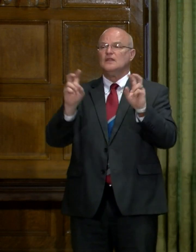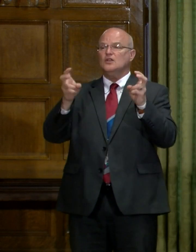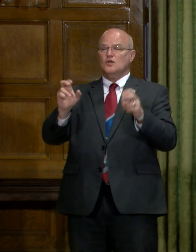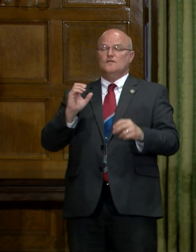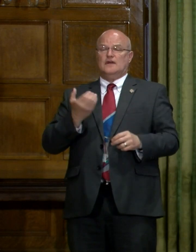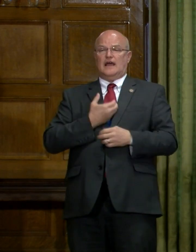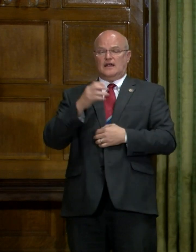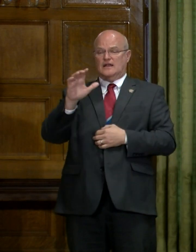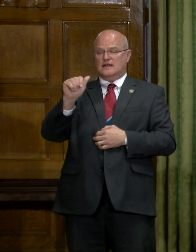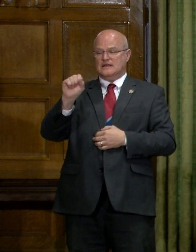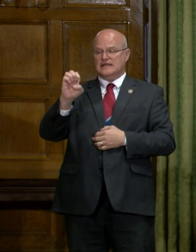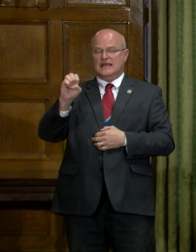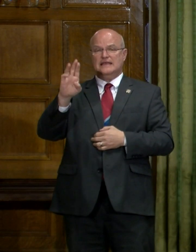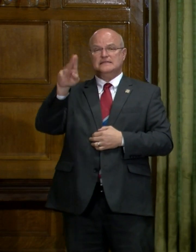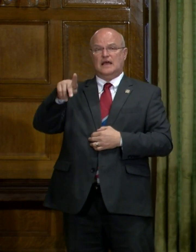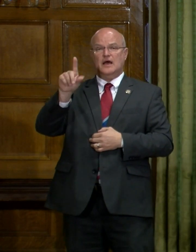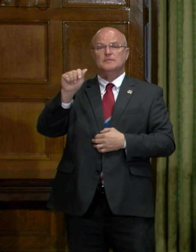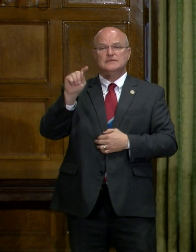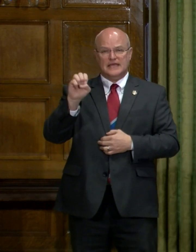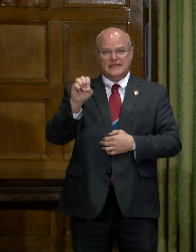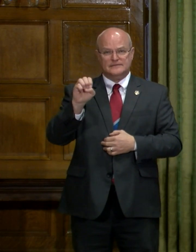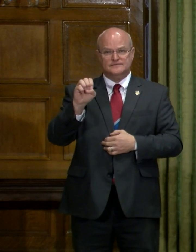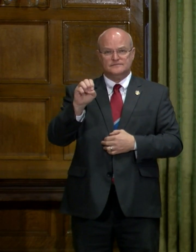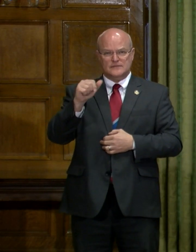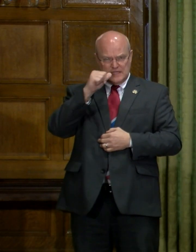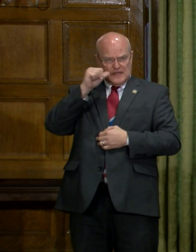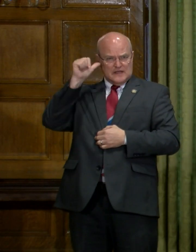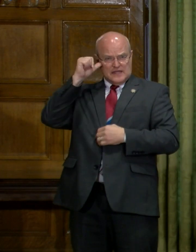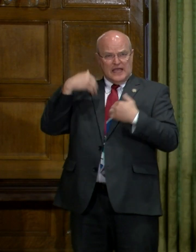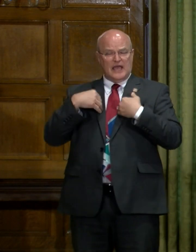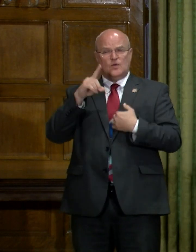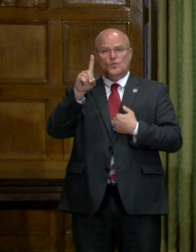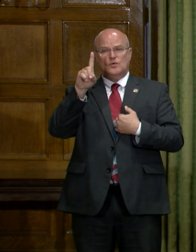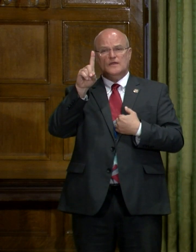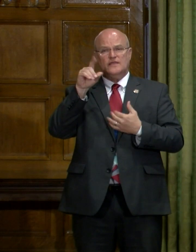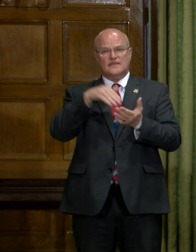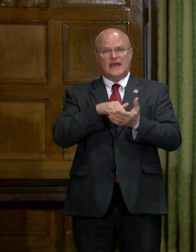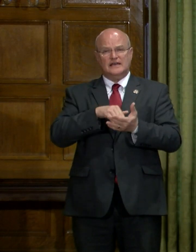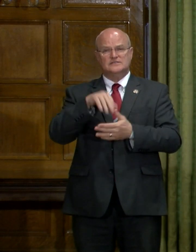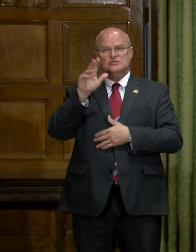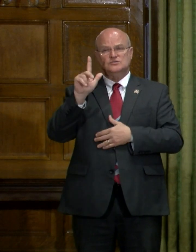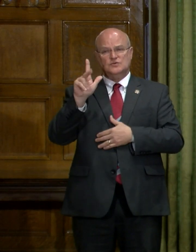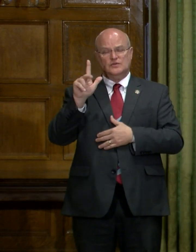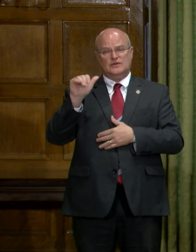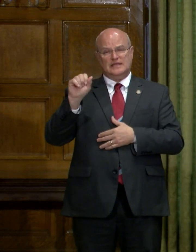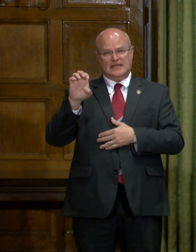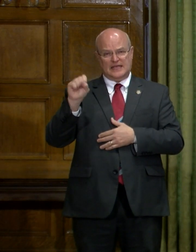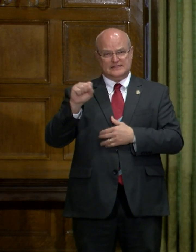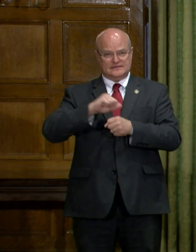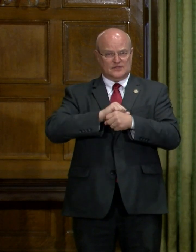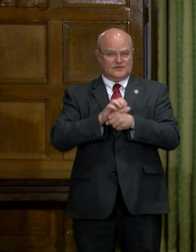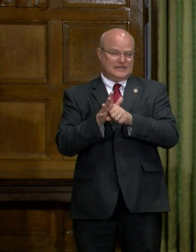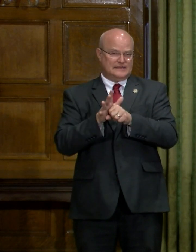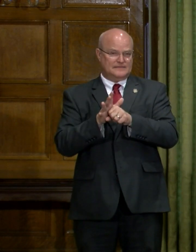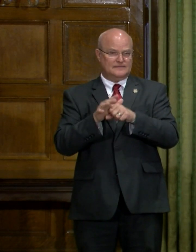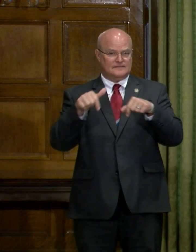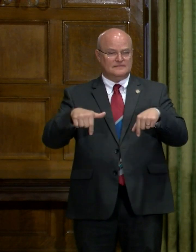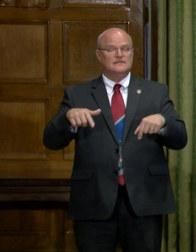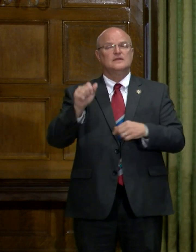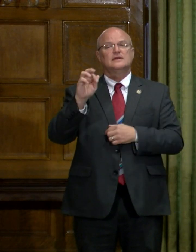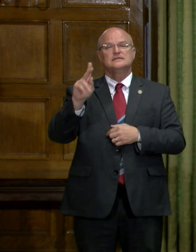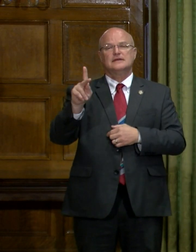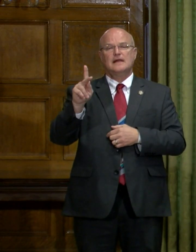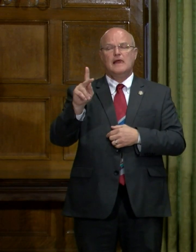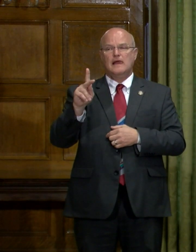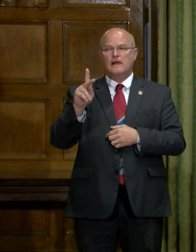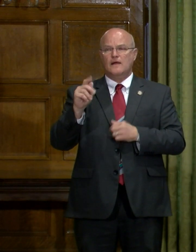terms of our case update, yesterday we had 1,023 cases of COVID-19 in